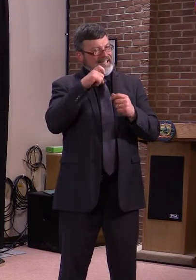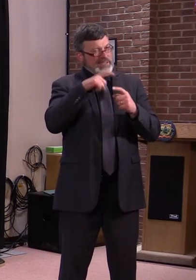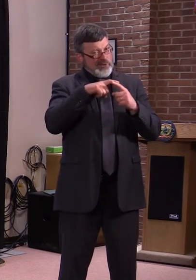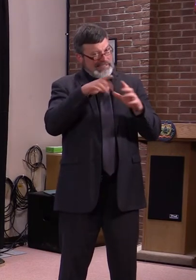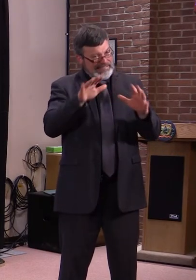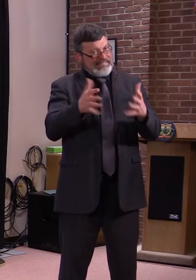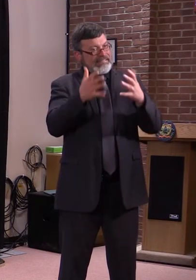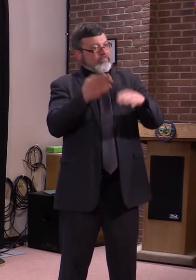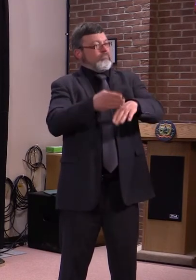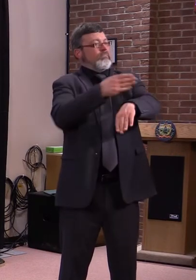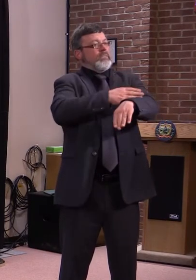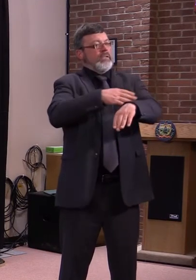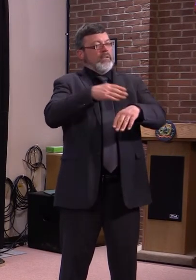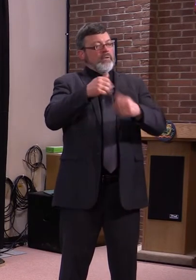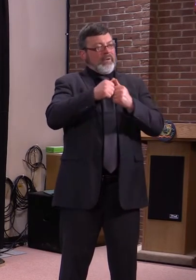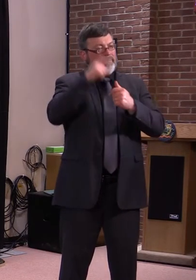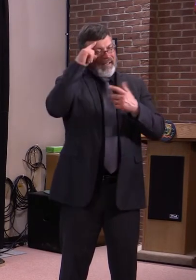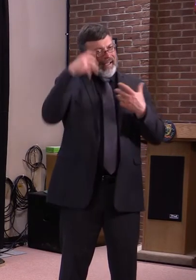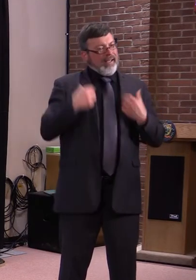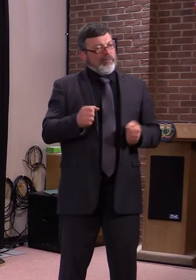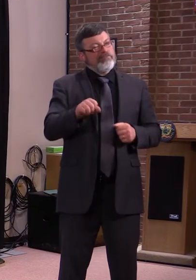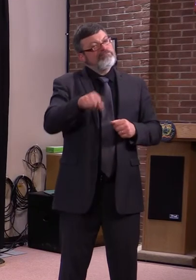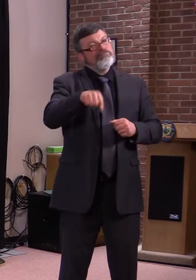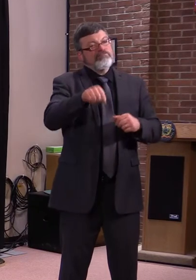Great, thank you all.